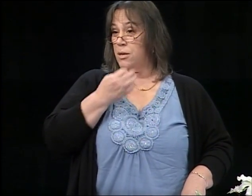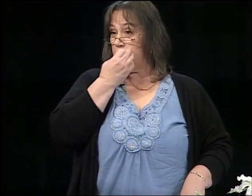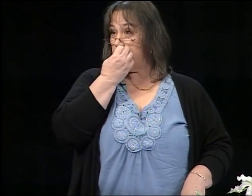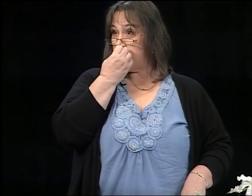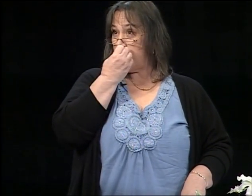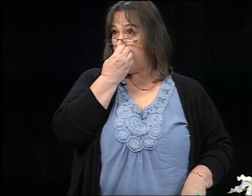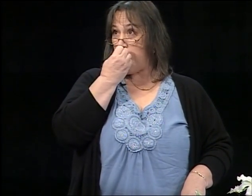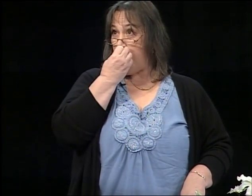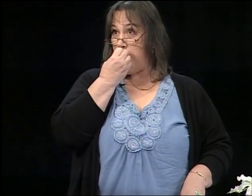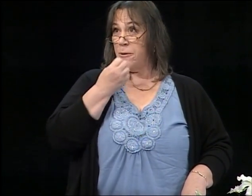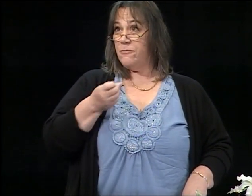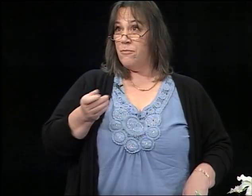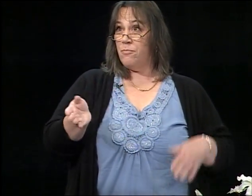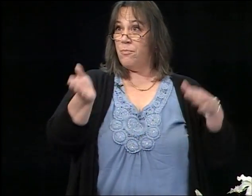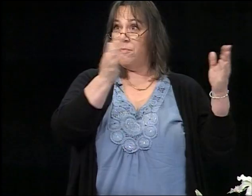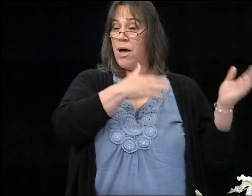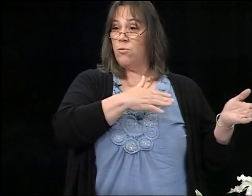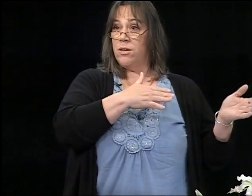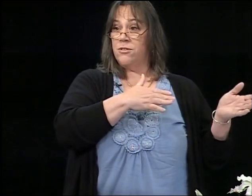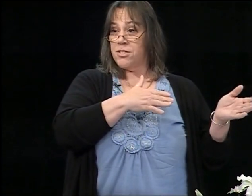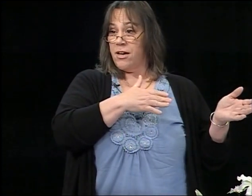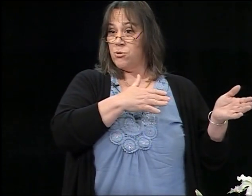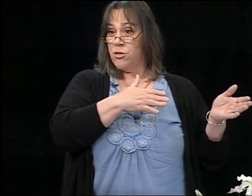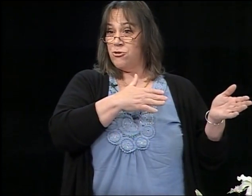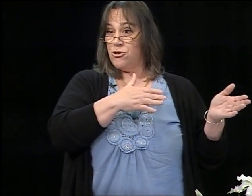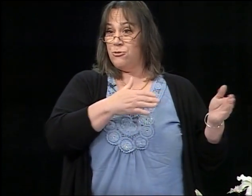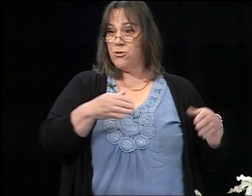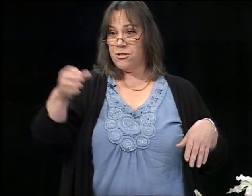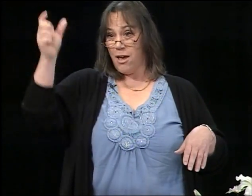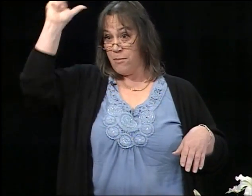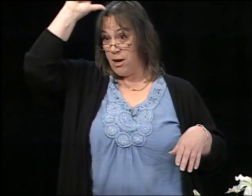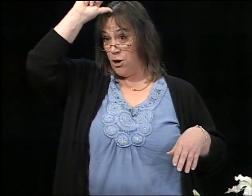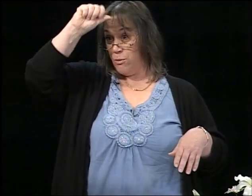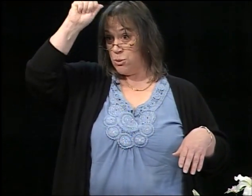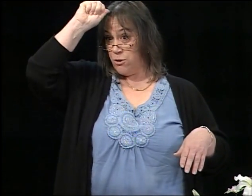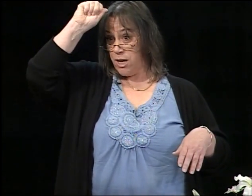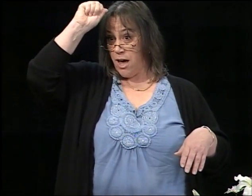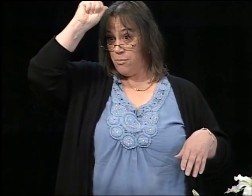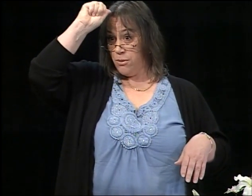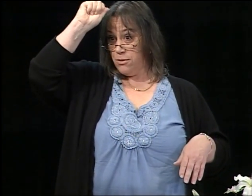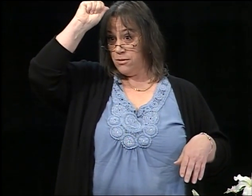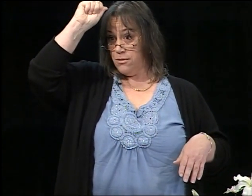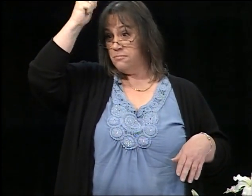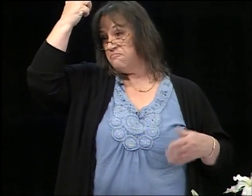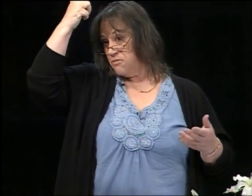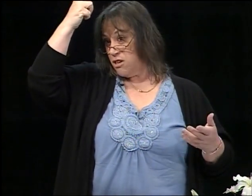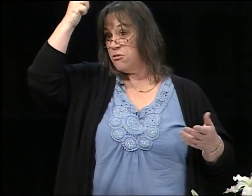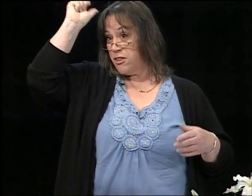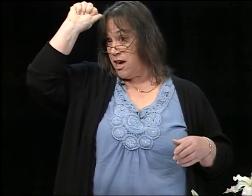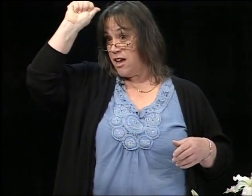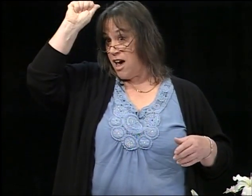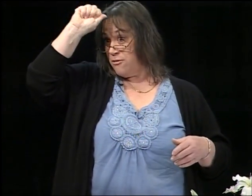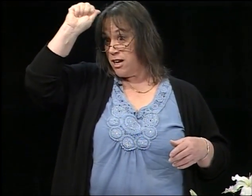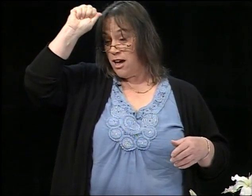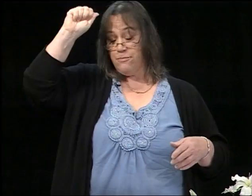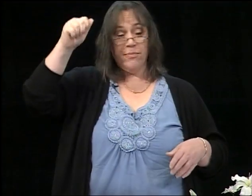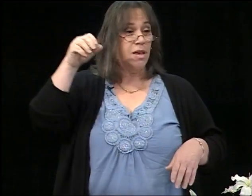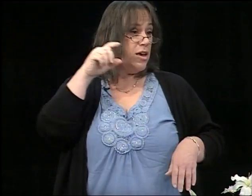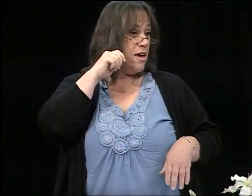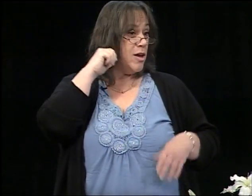because back when the signs were introduced, a man always wore a cap. Generally, they had a hat or a cap. And a woman